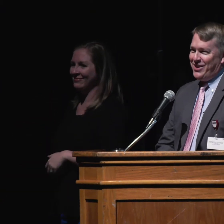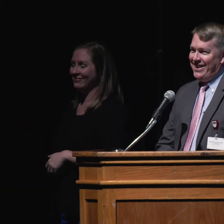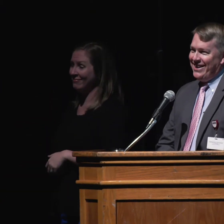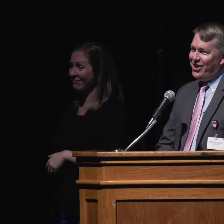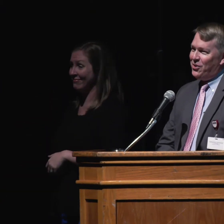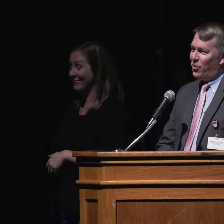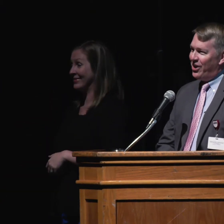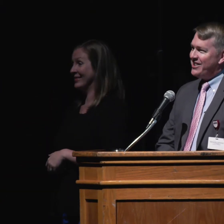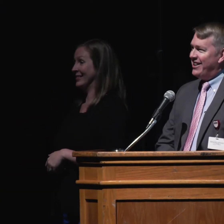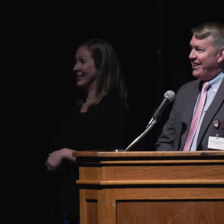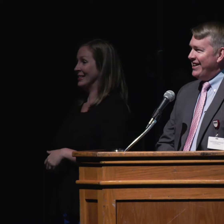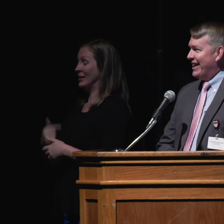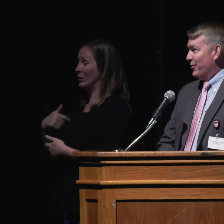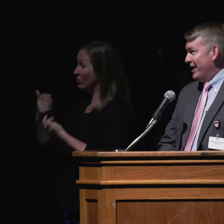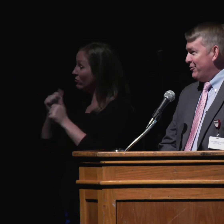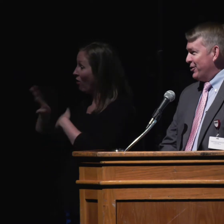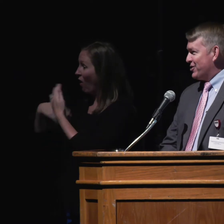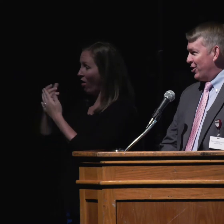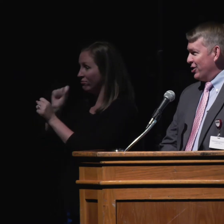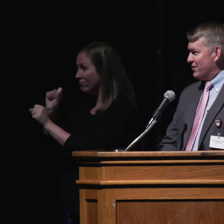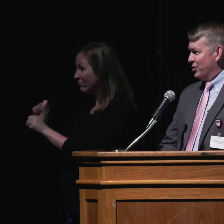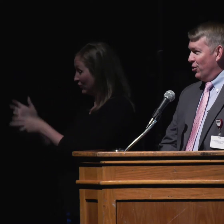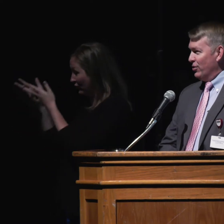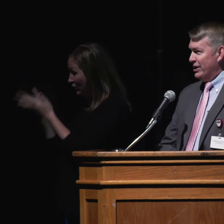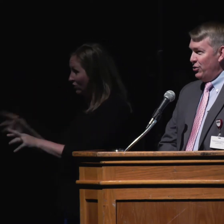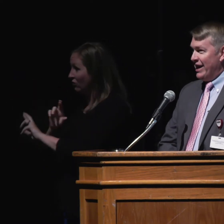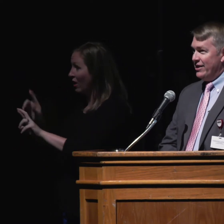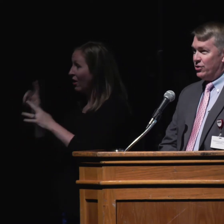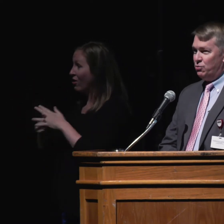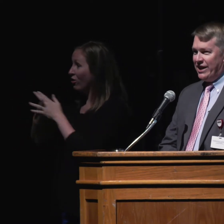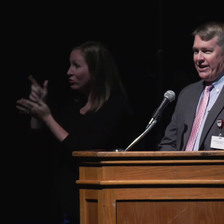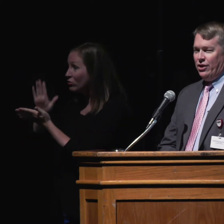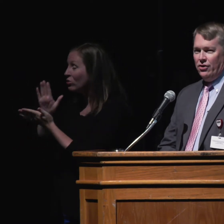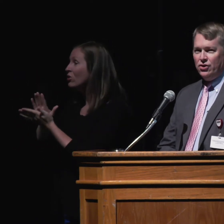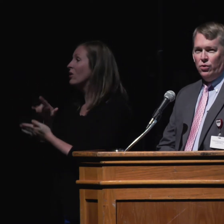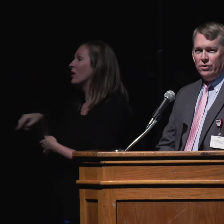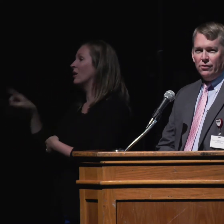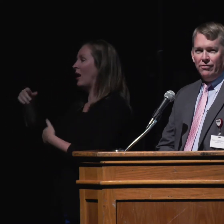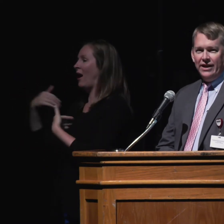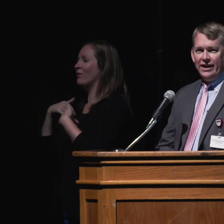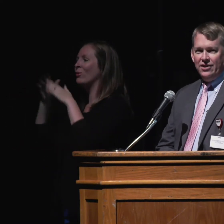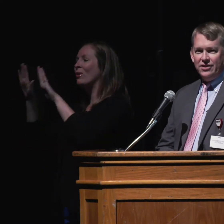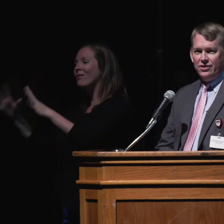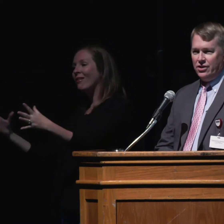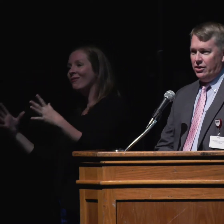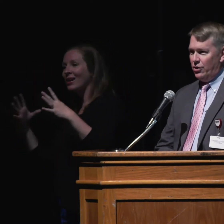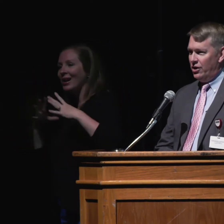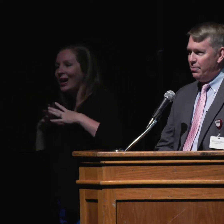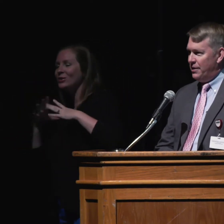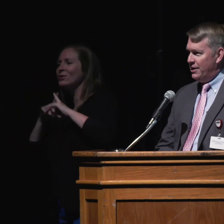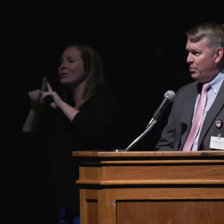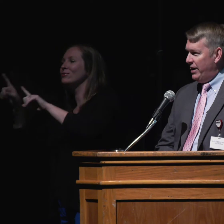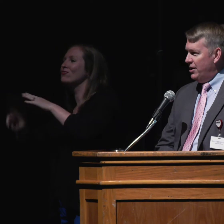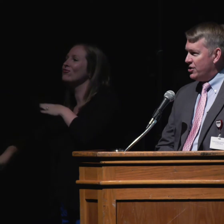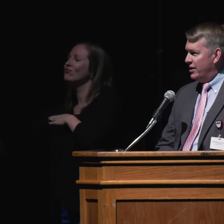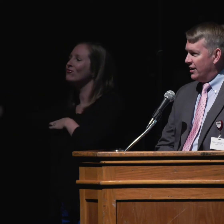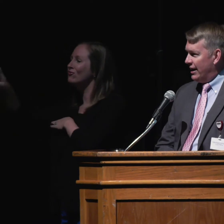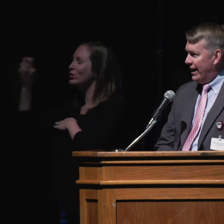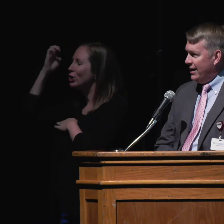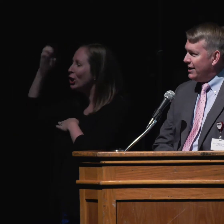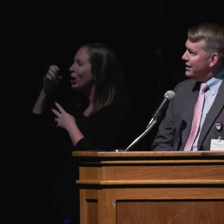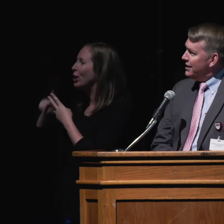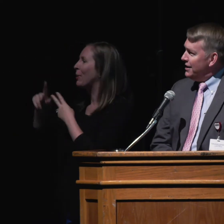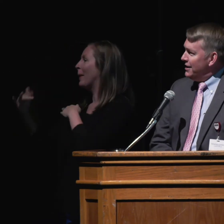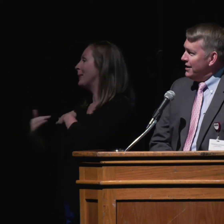As we try to get all the work done to get ready for the start of school, and you guys are taking all those wonderful vacations to Europe and the beach and